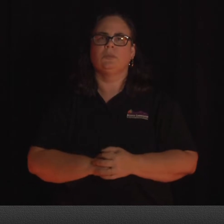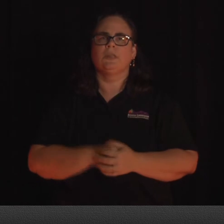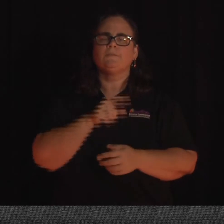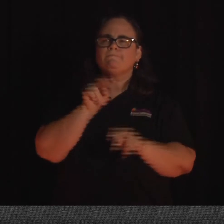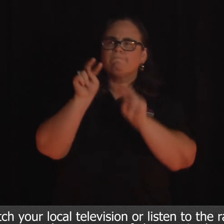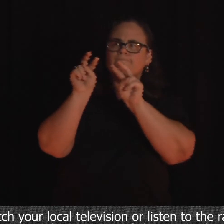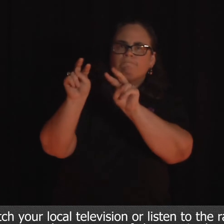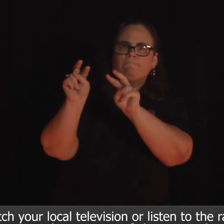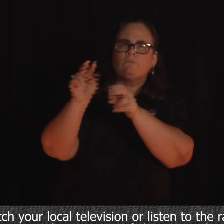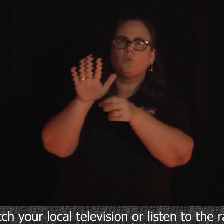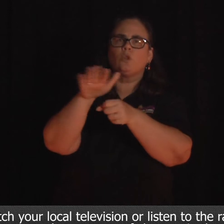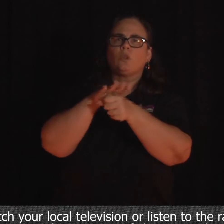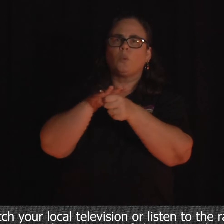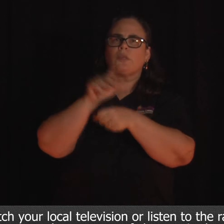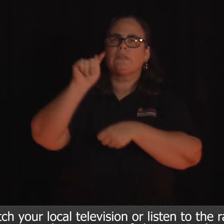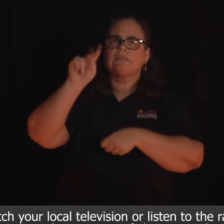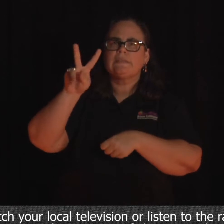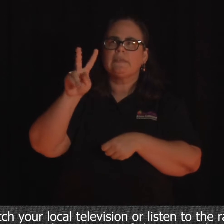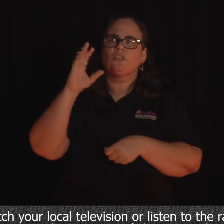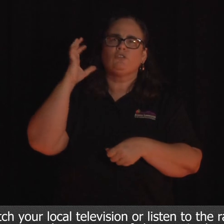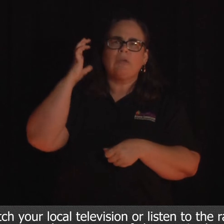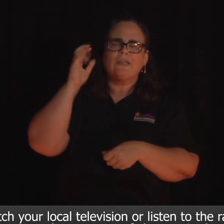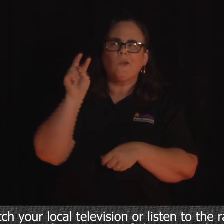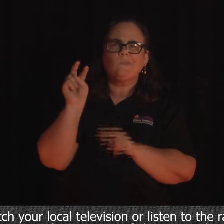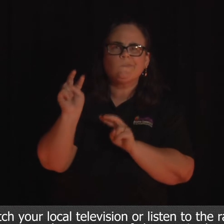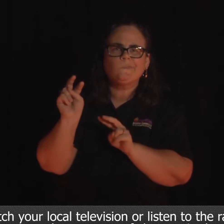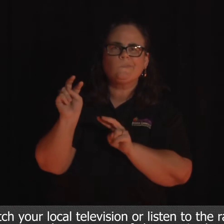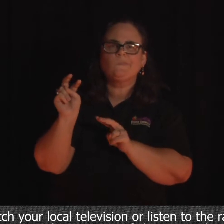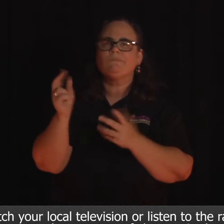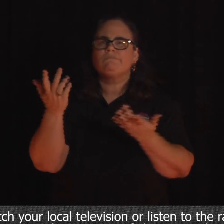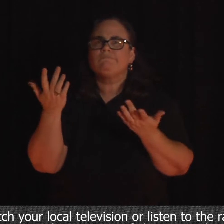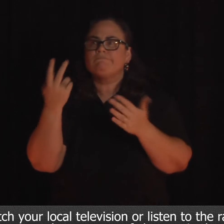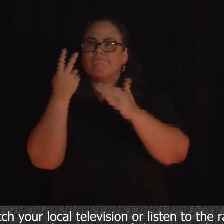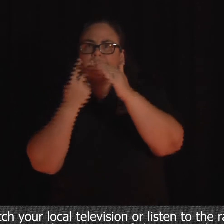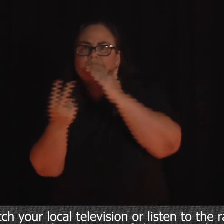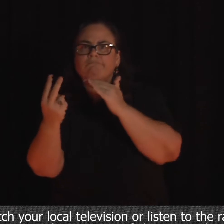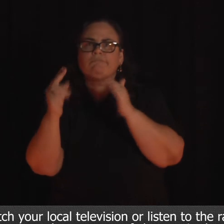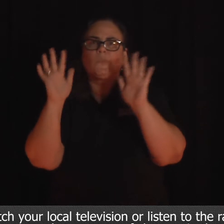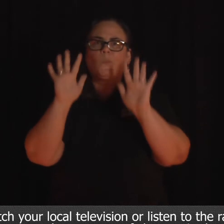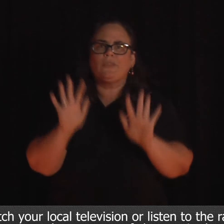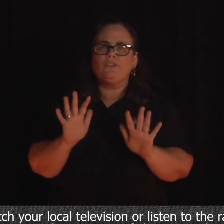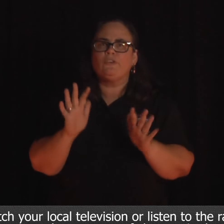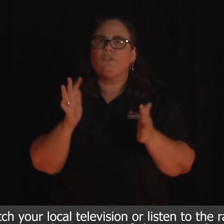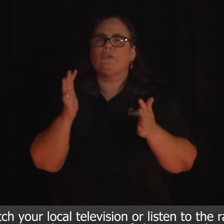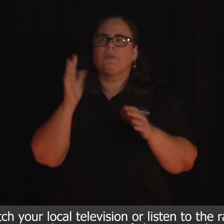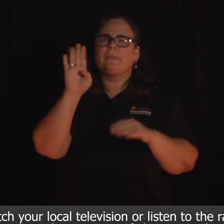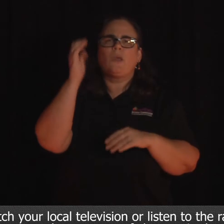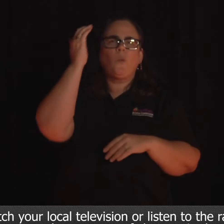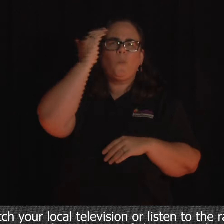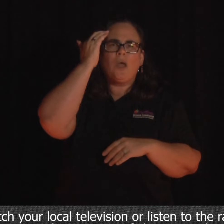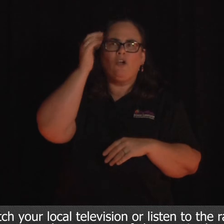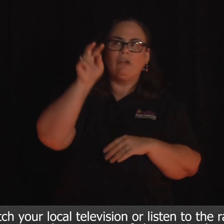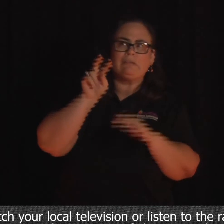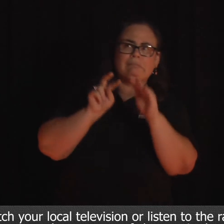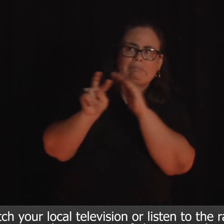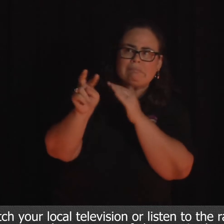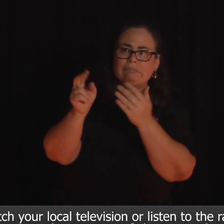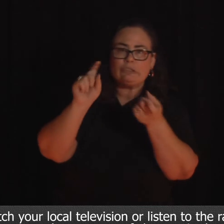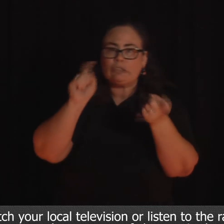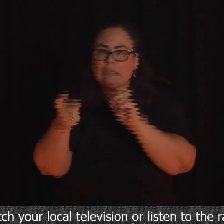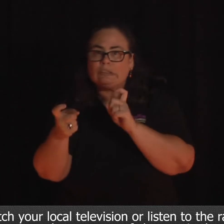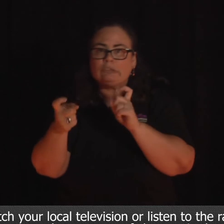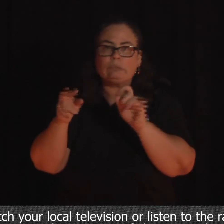retailers. Watch your local television or listen to the radio for weather forecasts and stay aware of changes in the